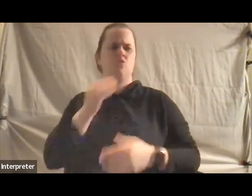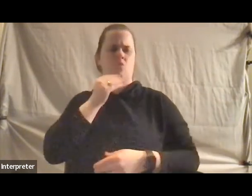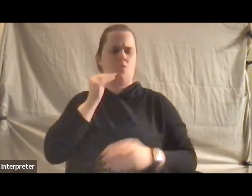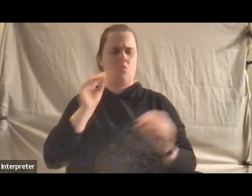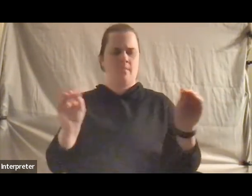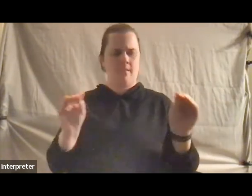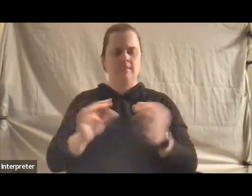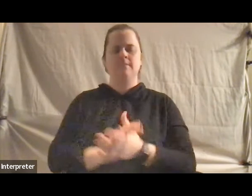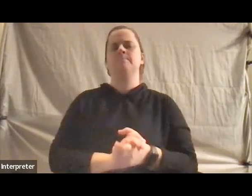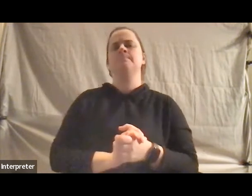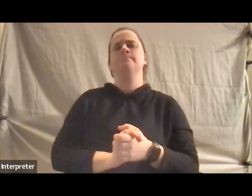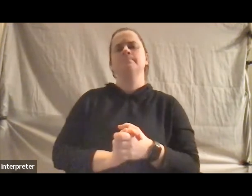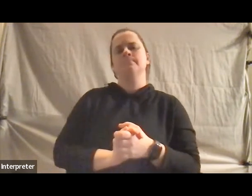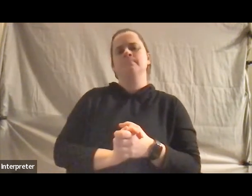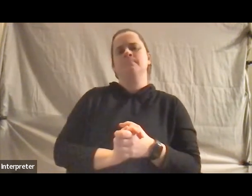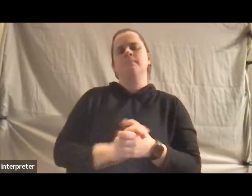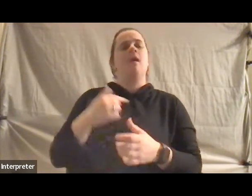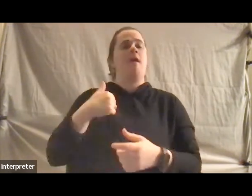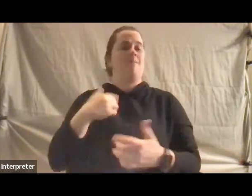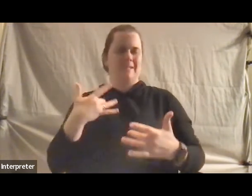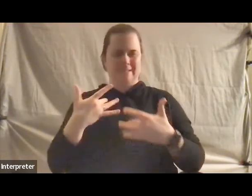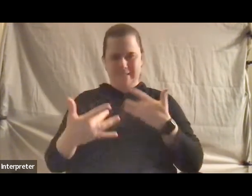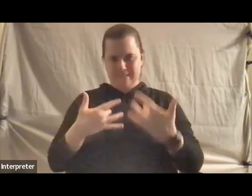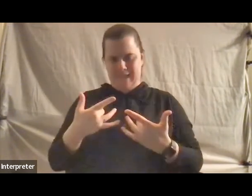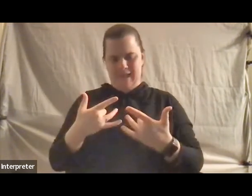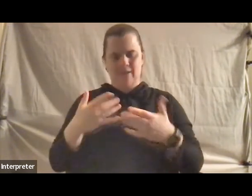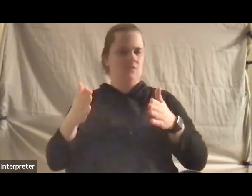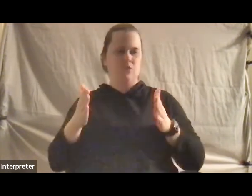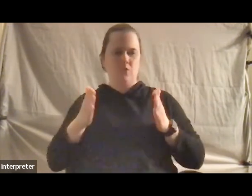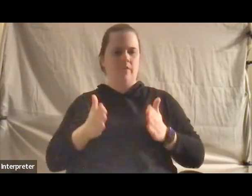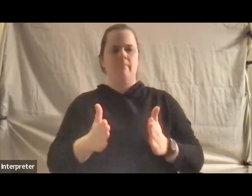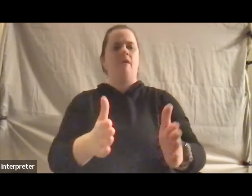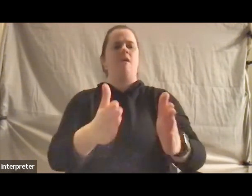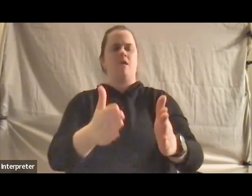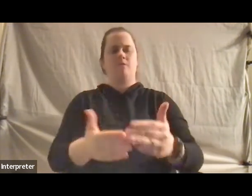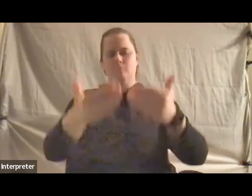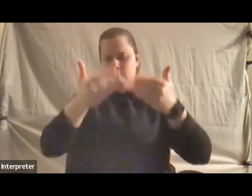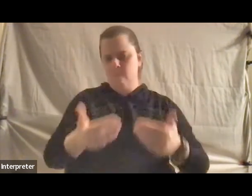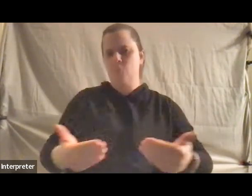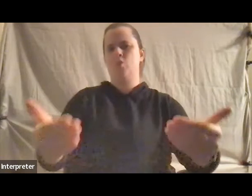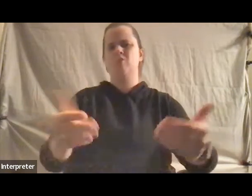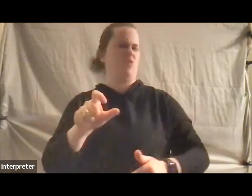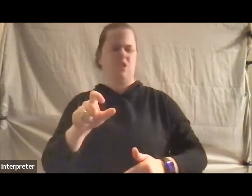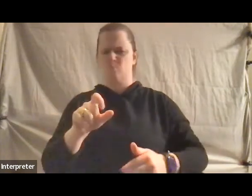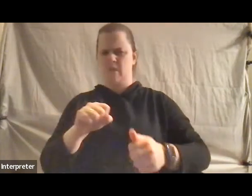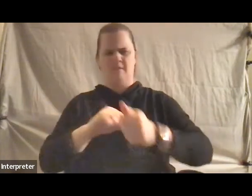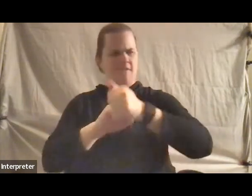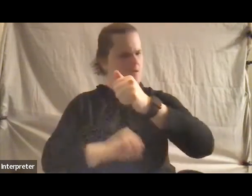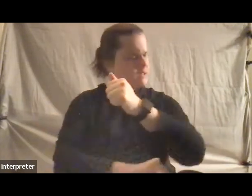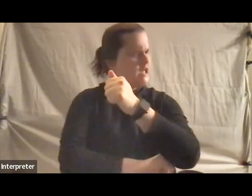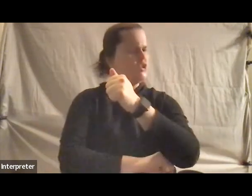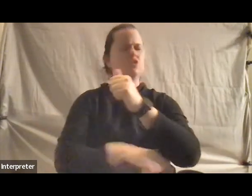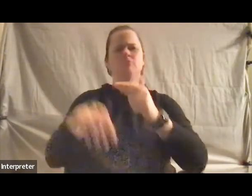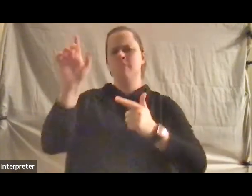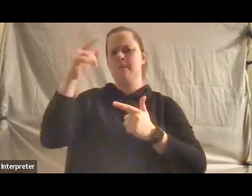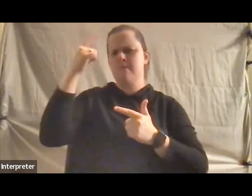the potential in this path forward, you don't have to be a foundation, a government, or a private company to make